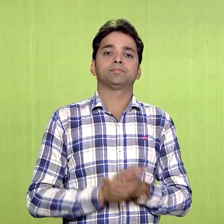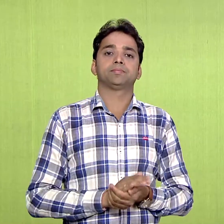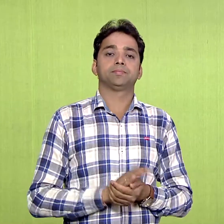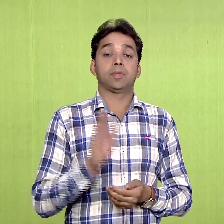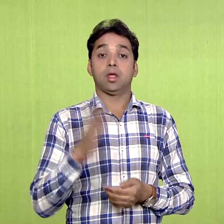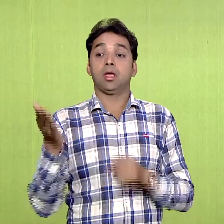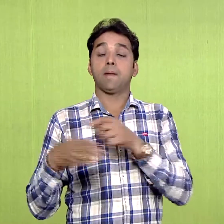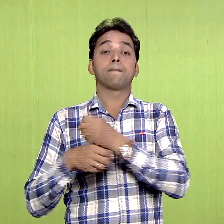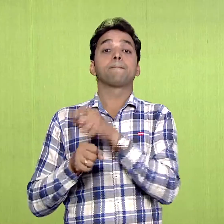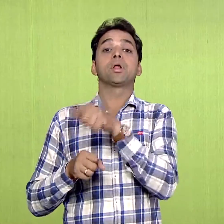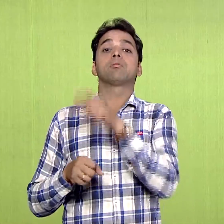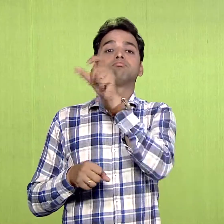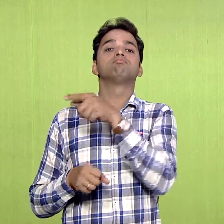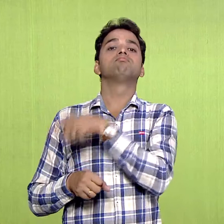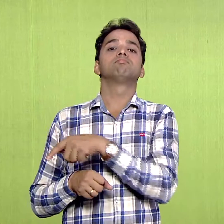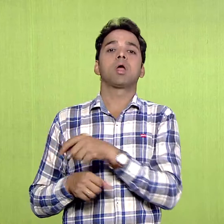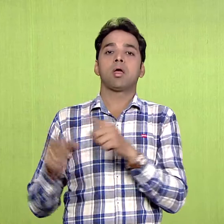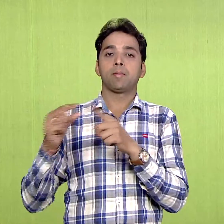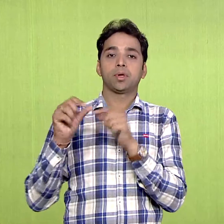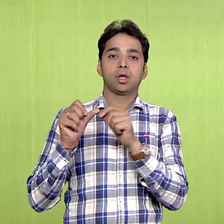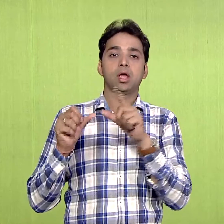built by the Pallavas,